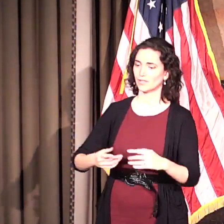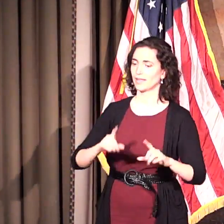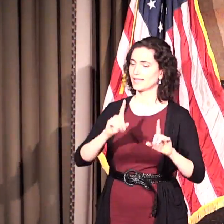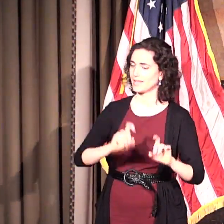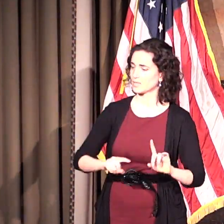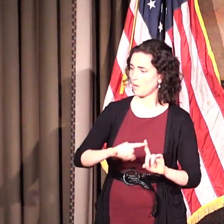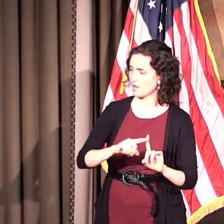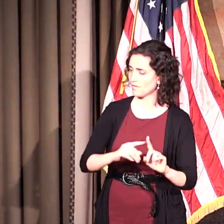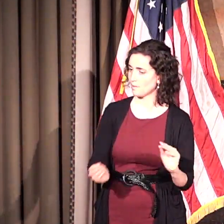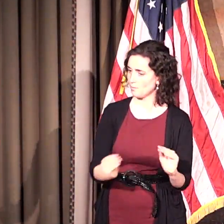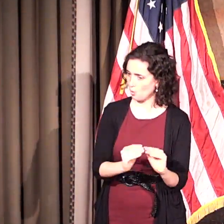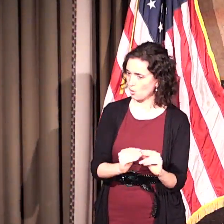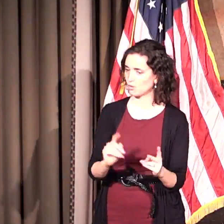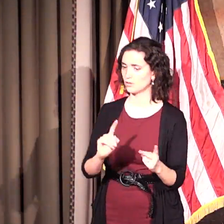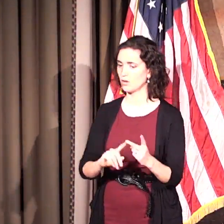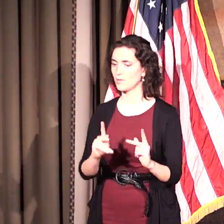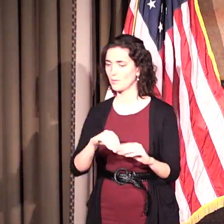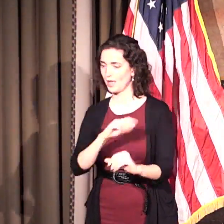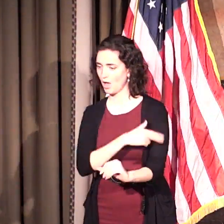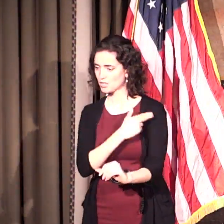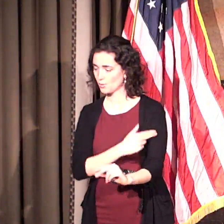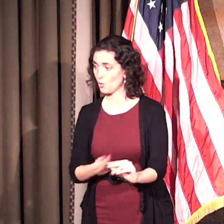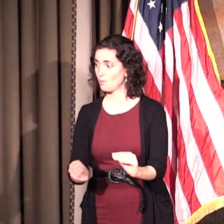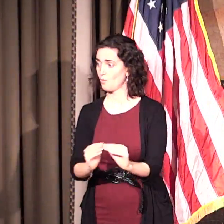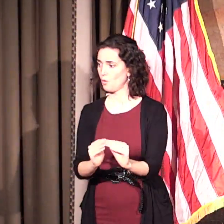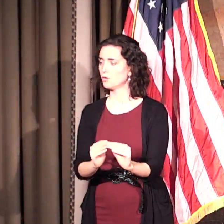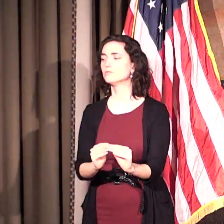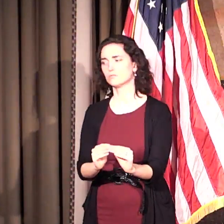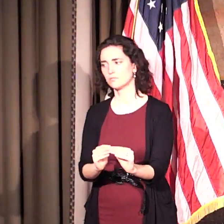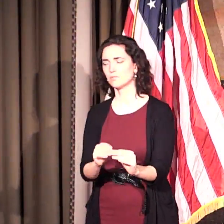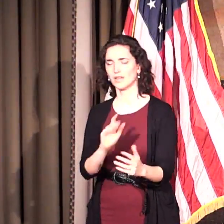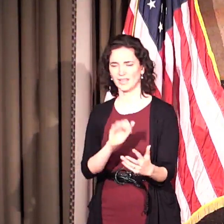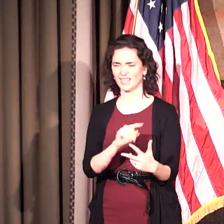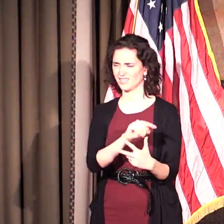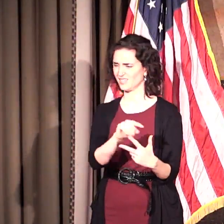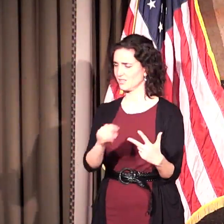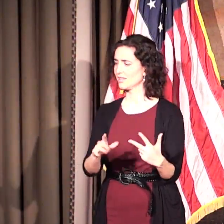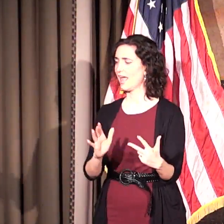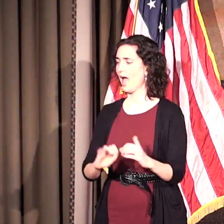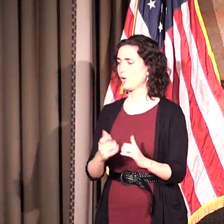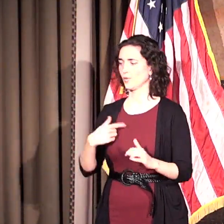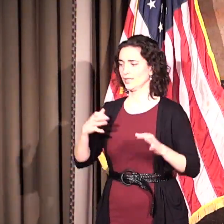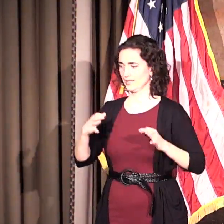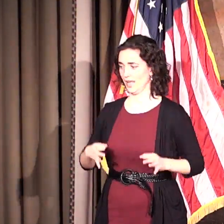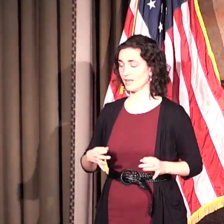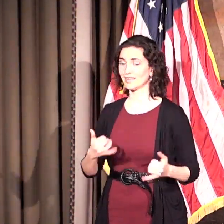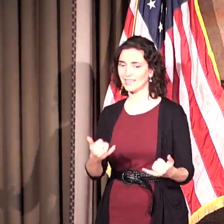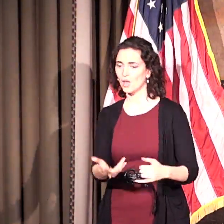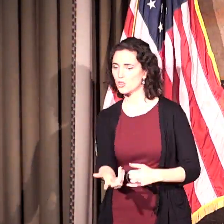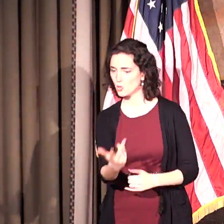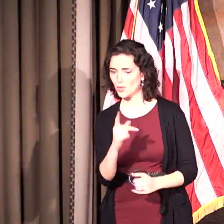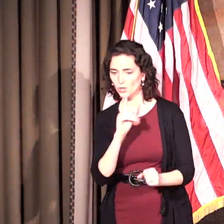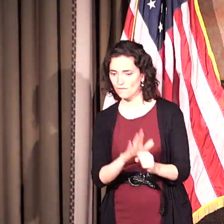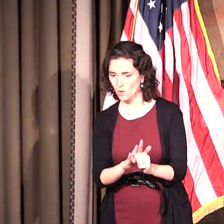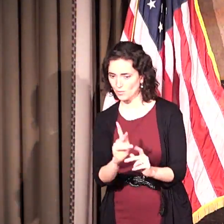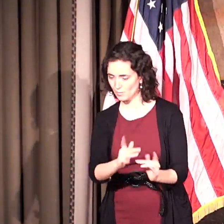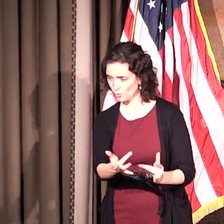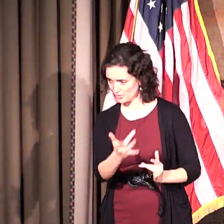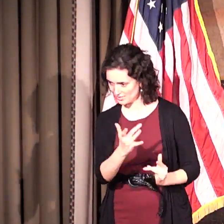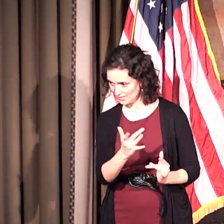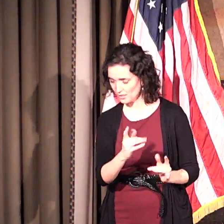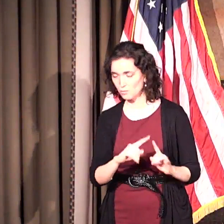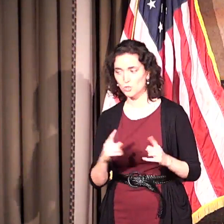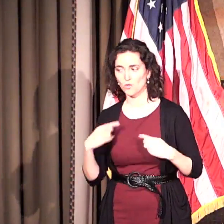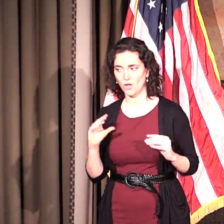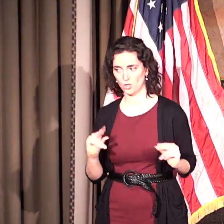the answer is yes. Based on the 3 confirmed cases that we've had right now, no, and I haven't